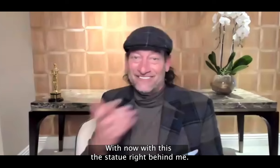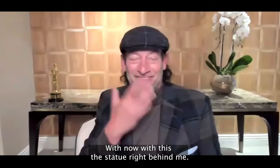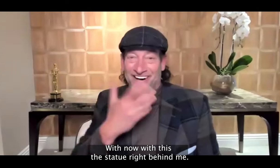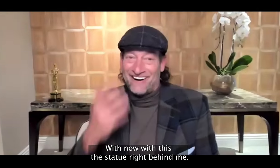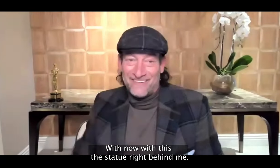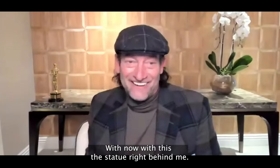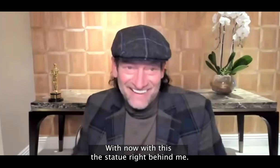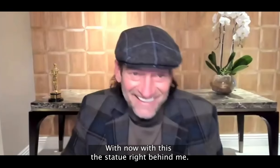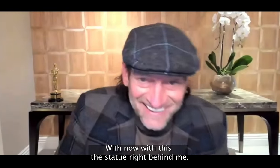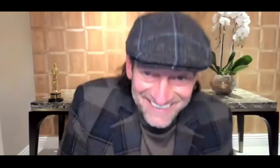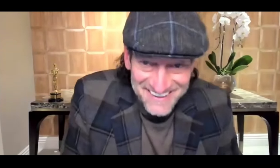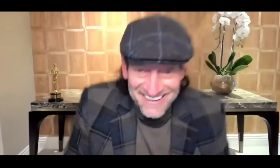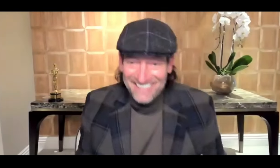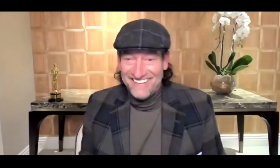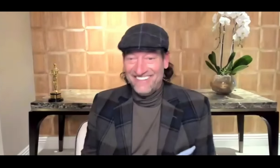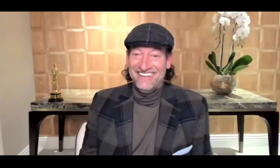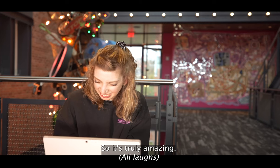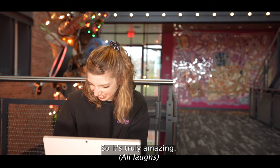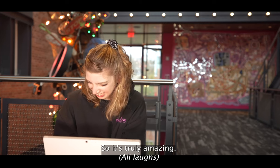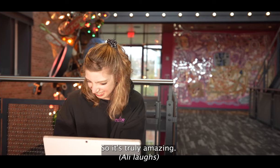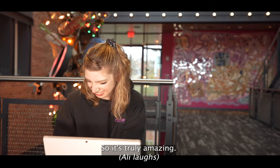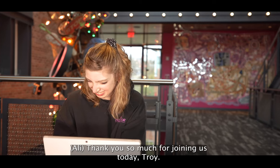With this statue right behind me. So it's truly amazing.